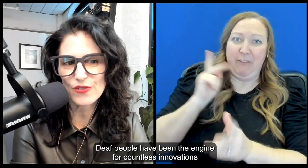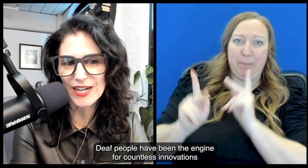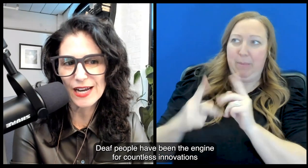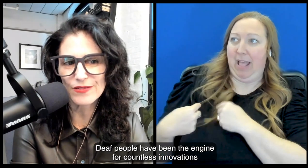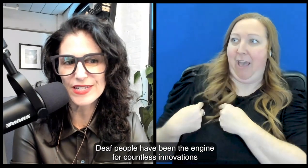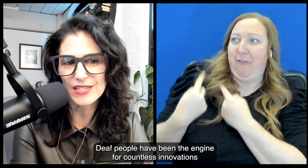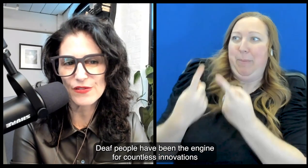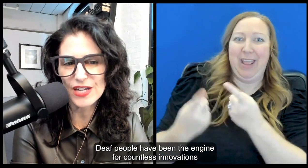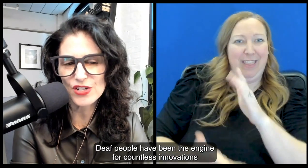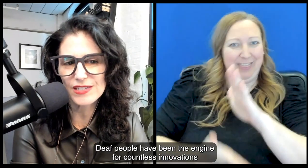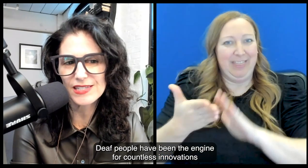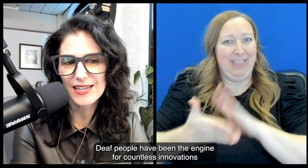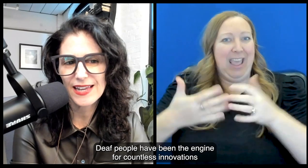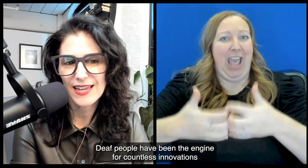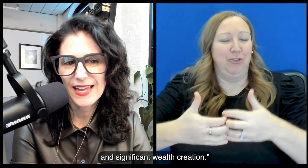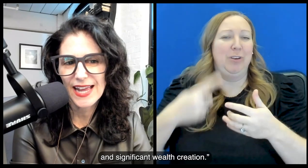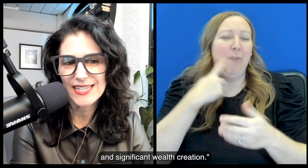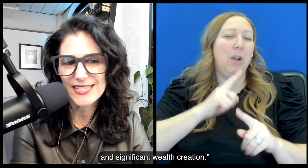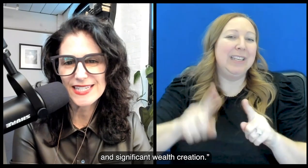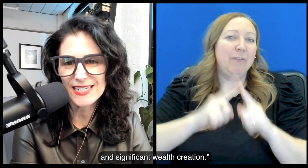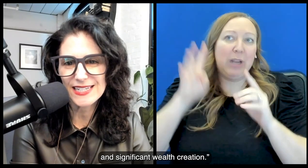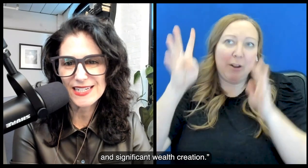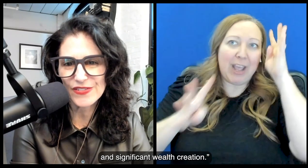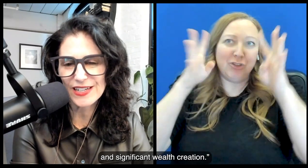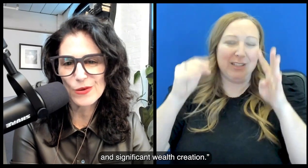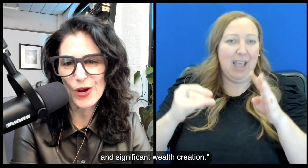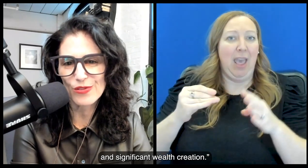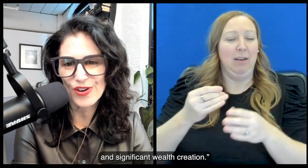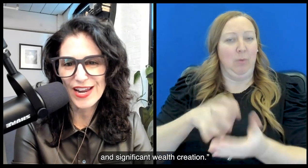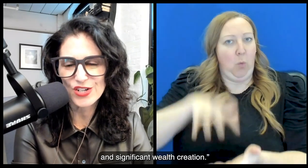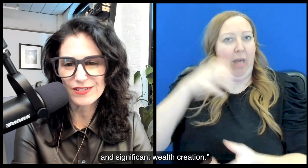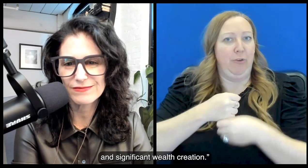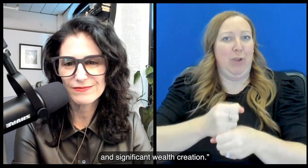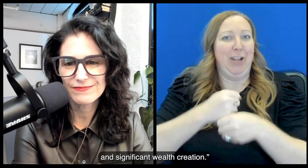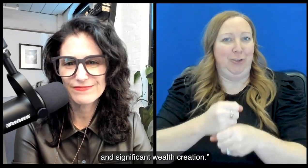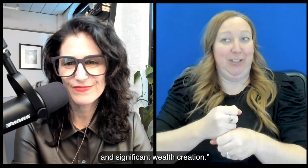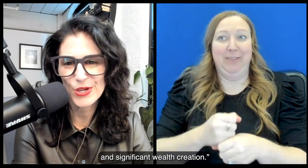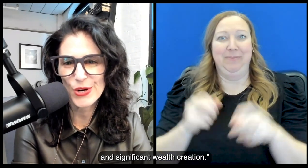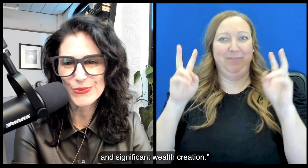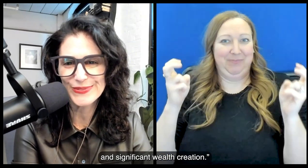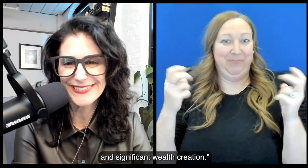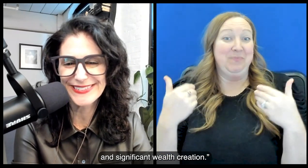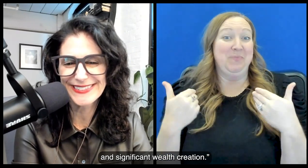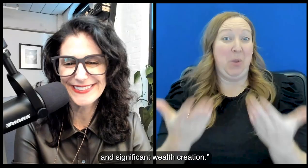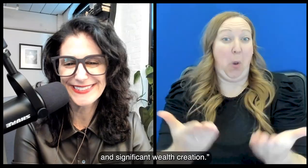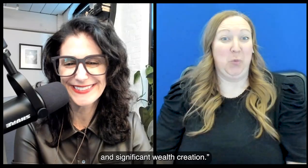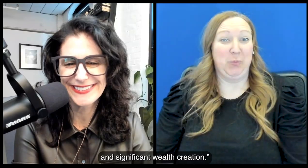engine for countless innovations and significant wealth creation. Go.